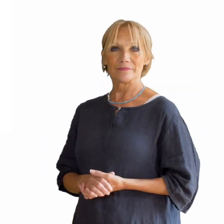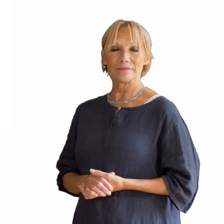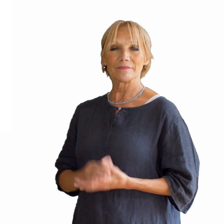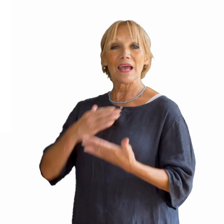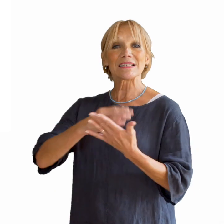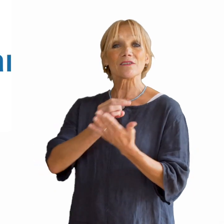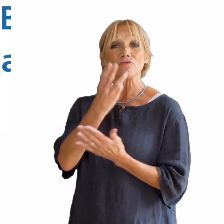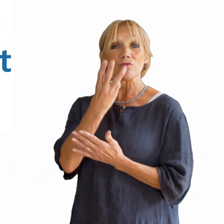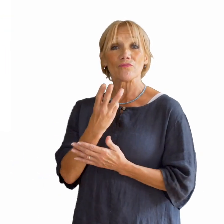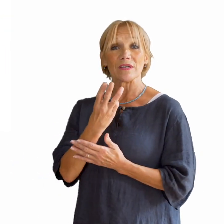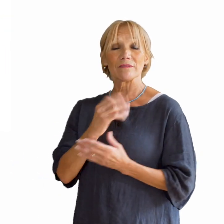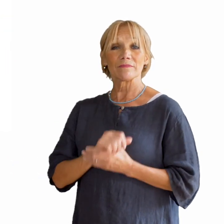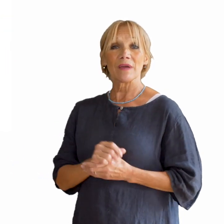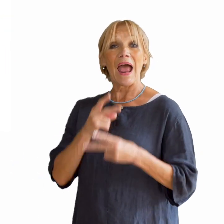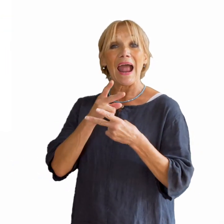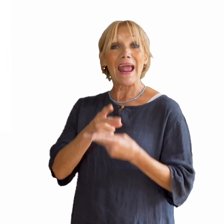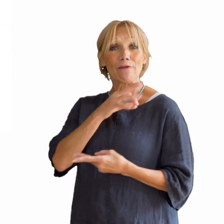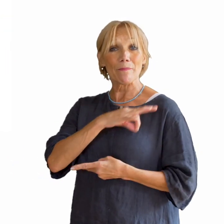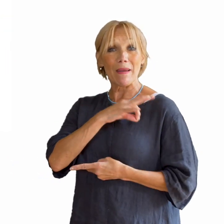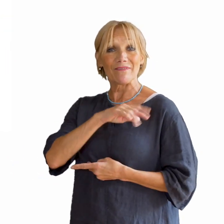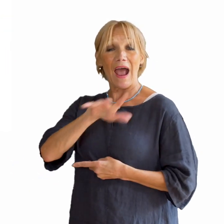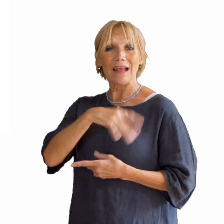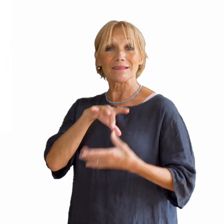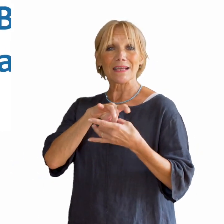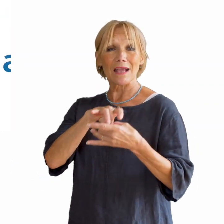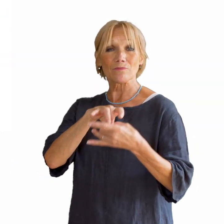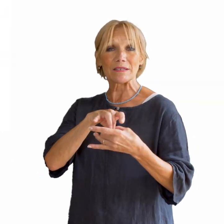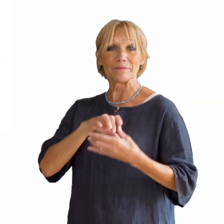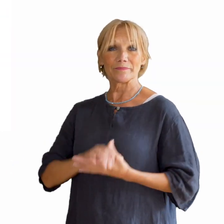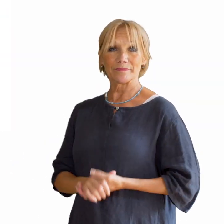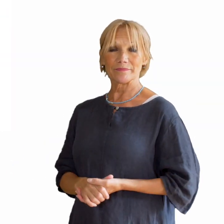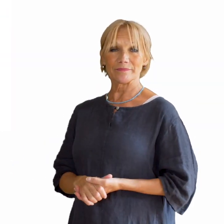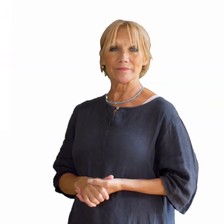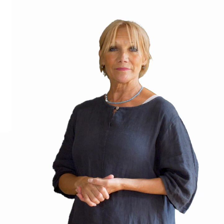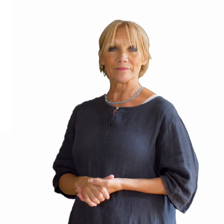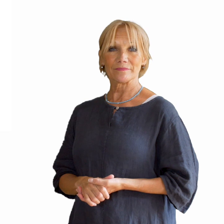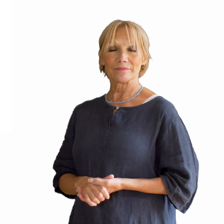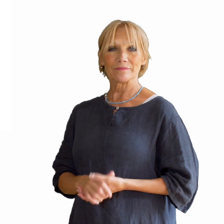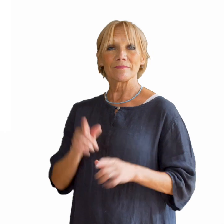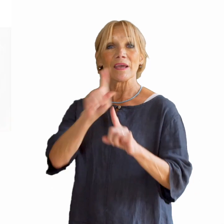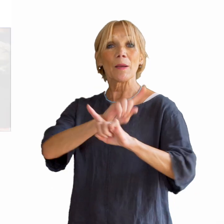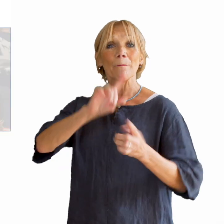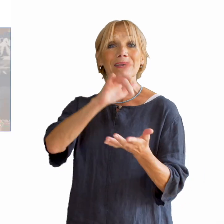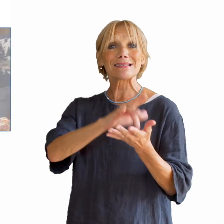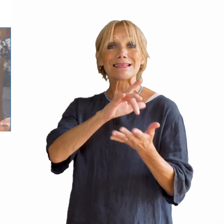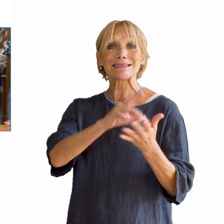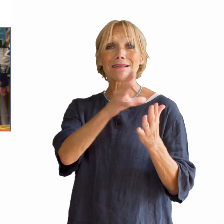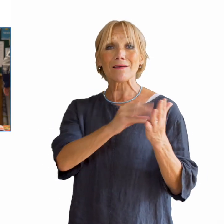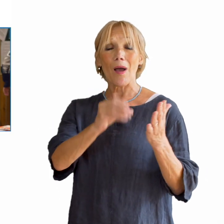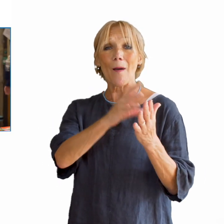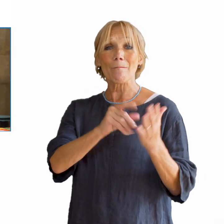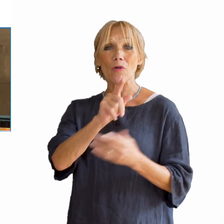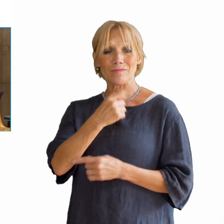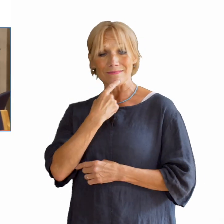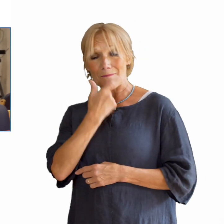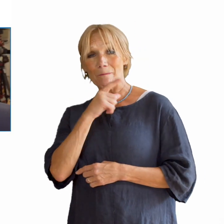Section 3. Carer benefits and engagement. The meeting centre model suggests that people living with